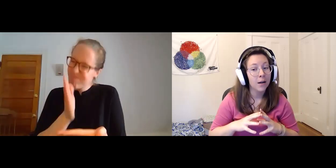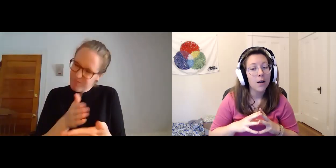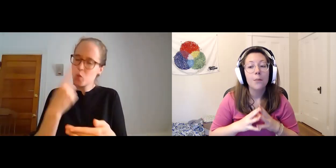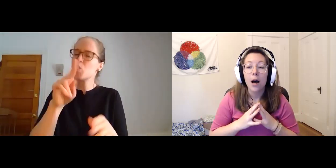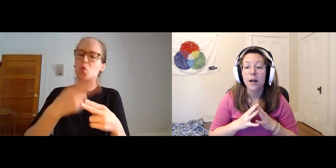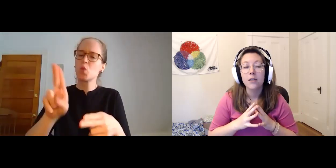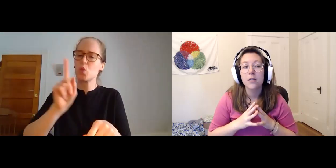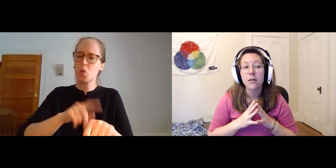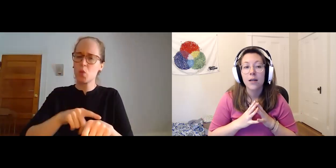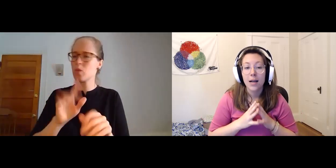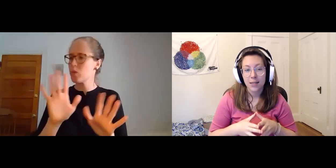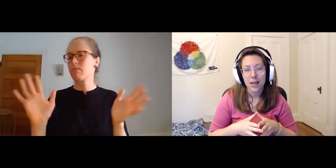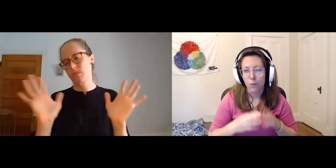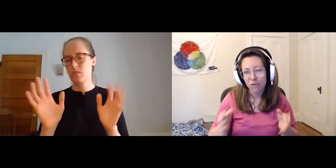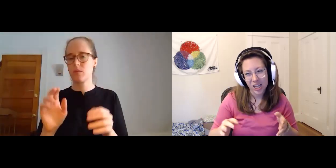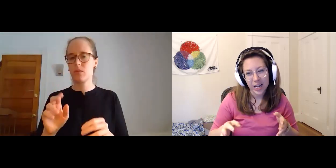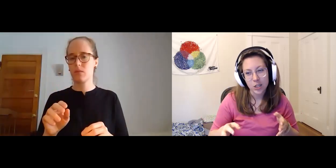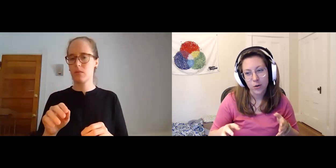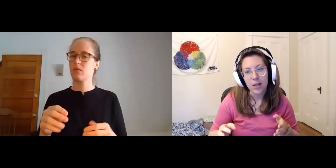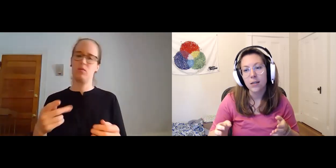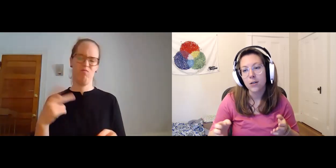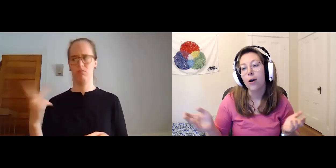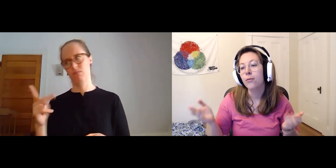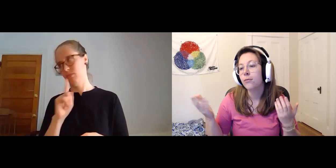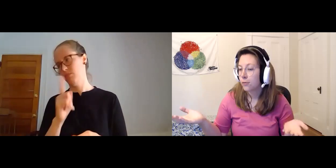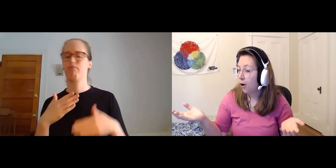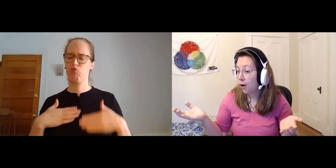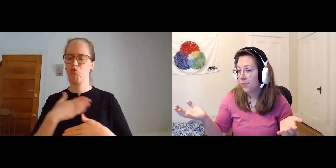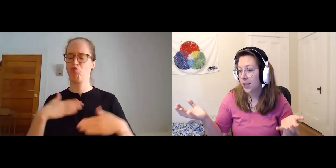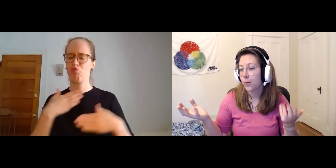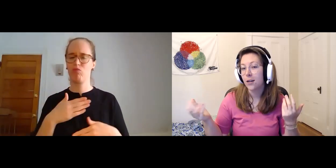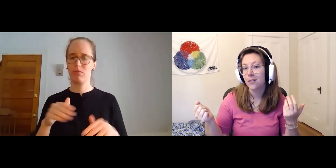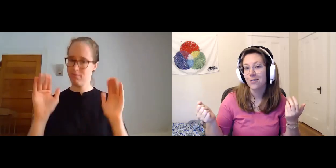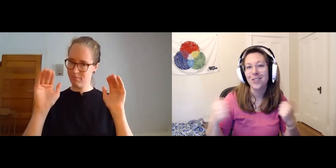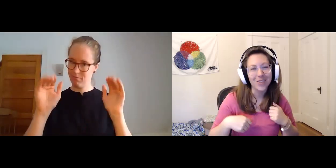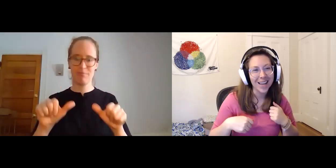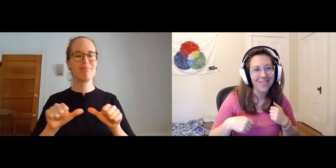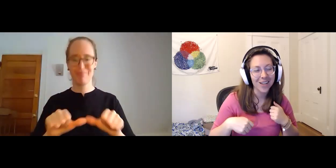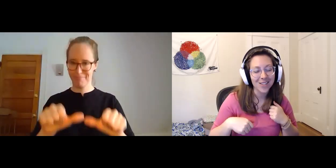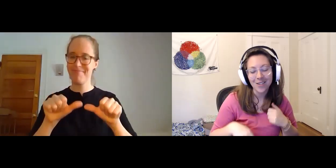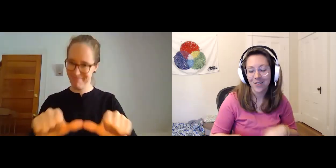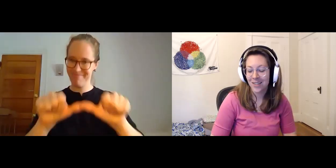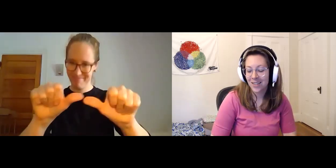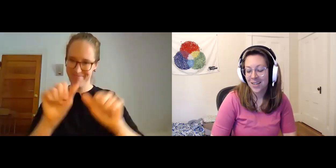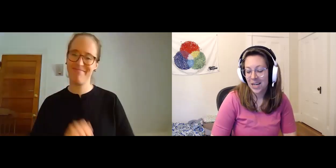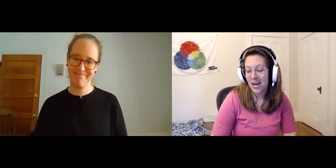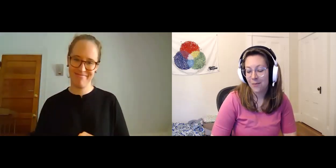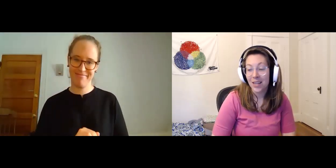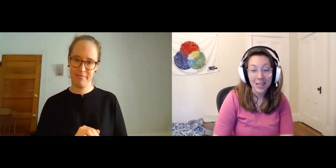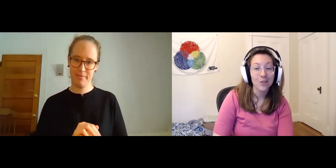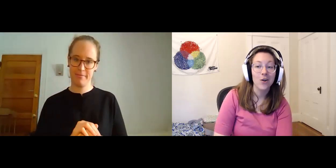bit, but as I said, we really like doing this, so hopefully we'll do it again real soon.